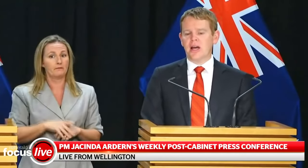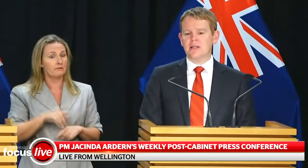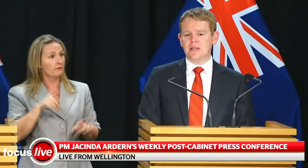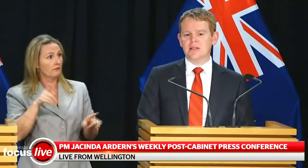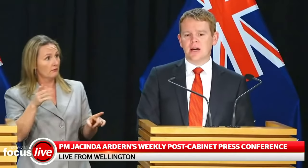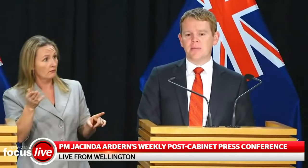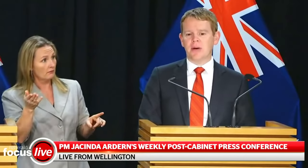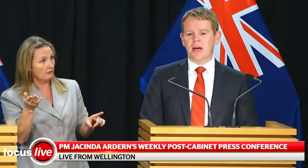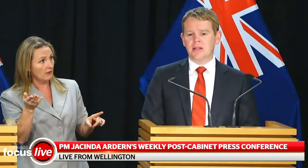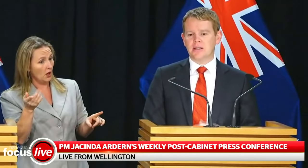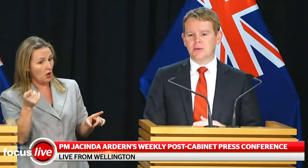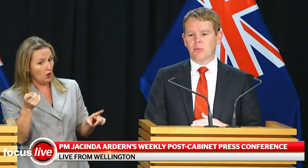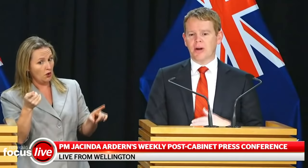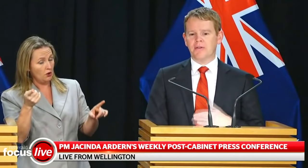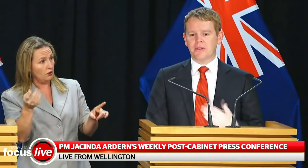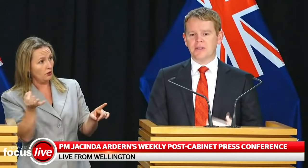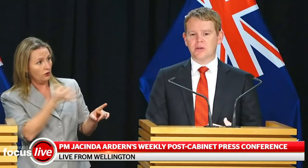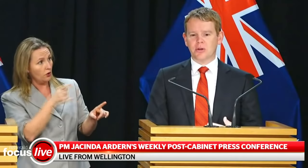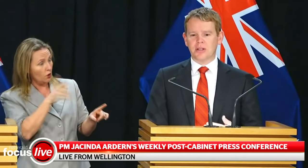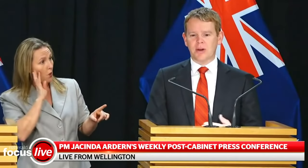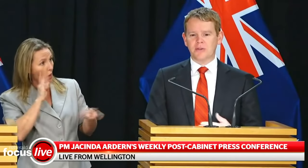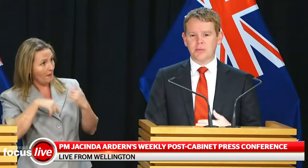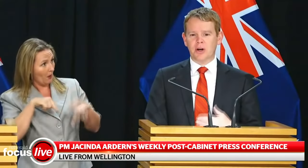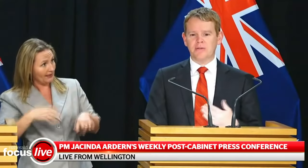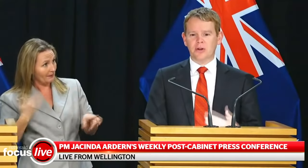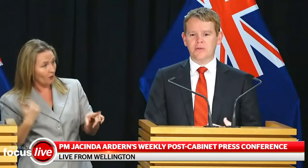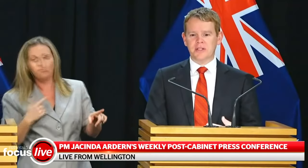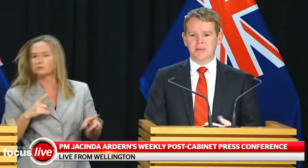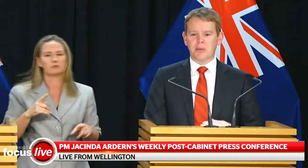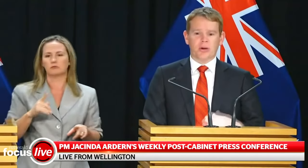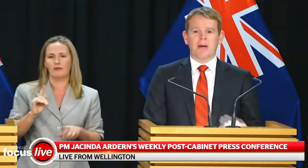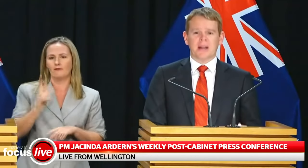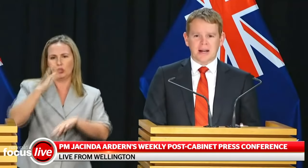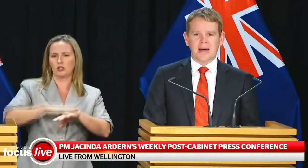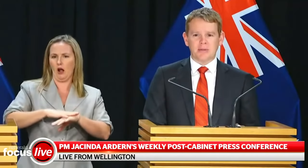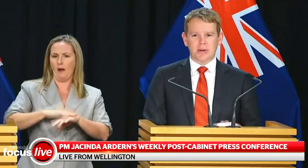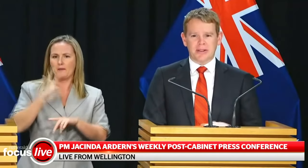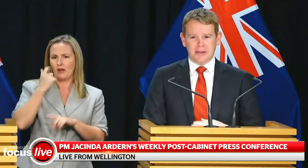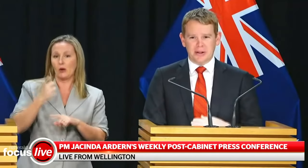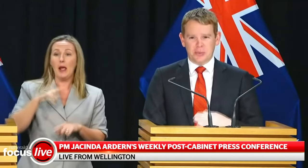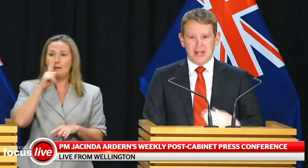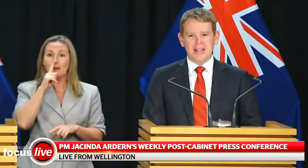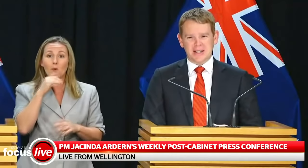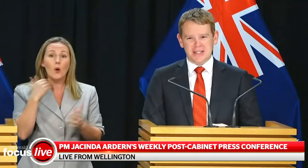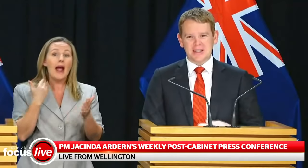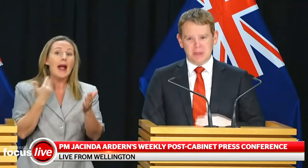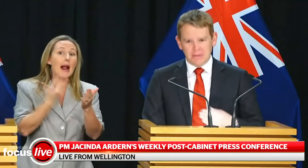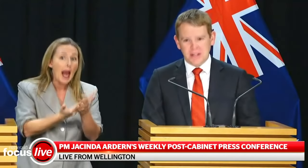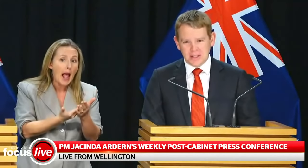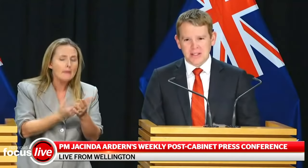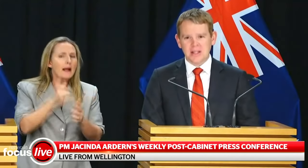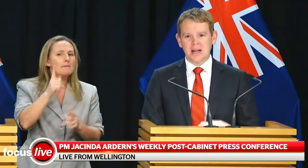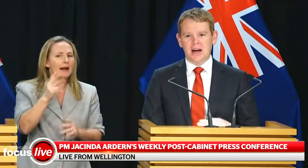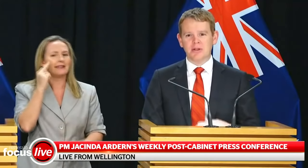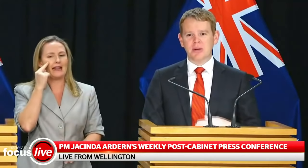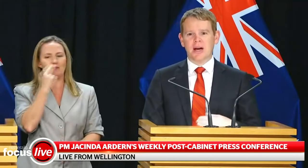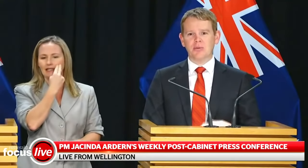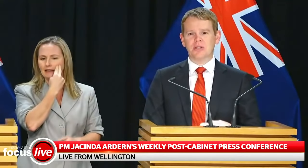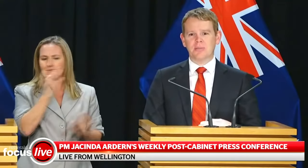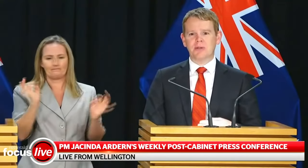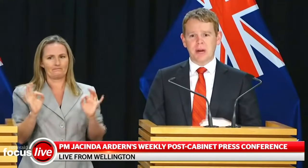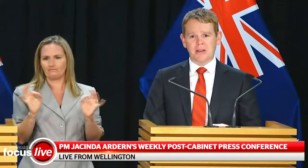No, it hasn't. And one of the things that I guess we have to be mindful of is that people can make claims, but we need to see some evidence